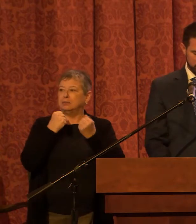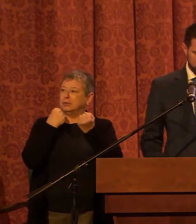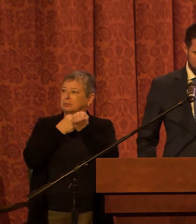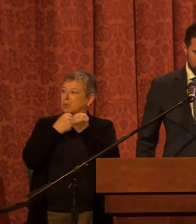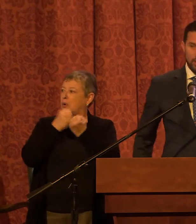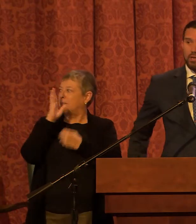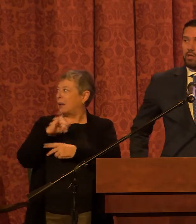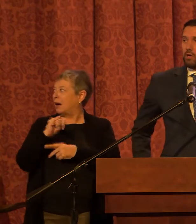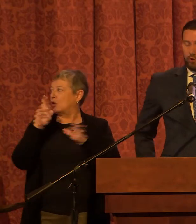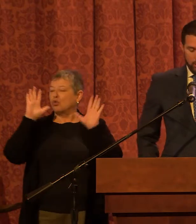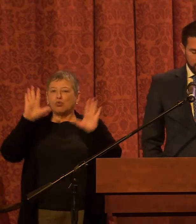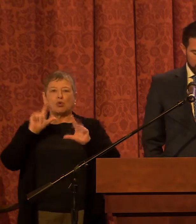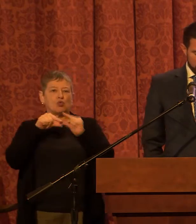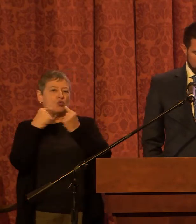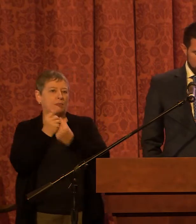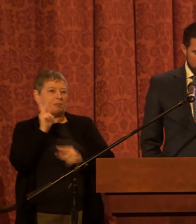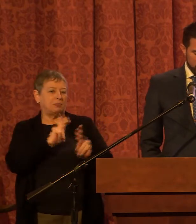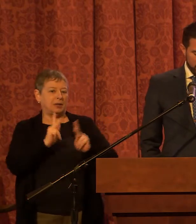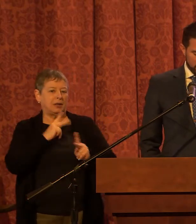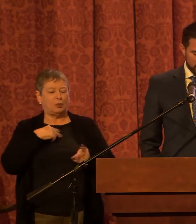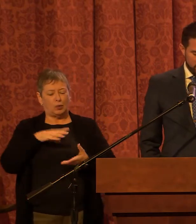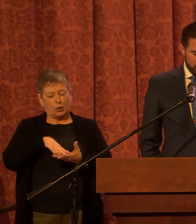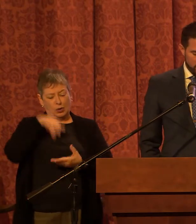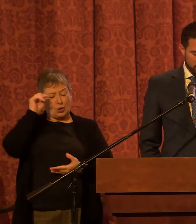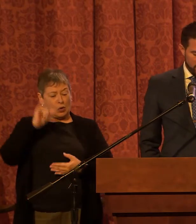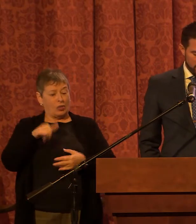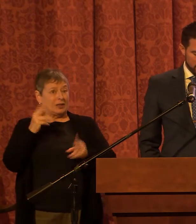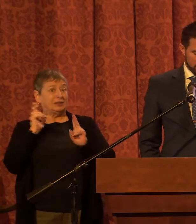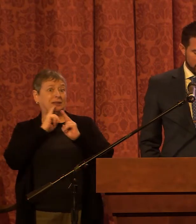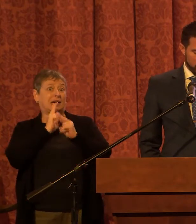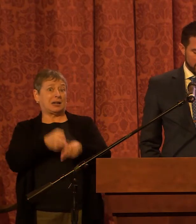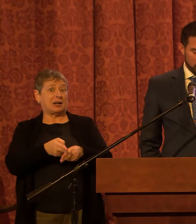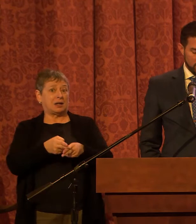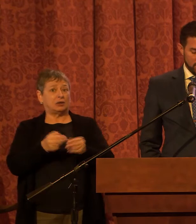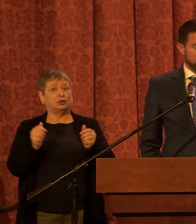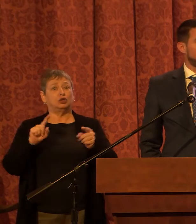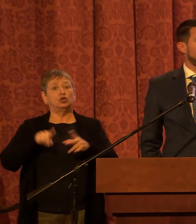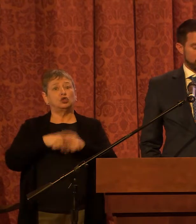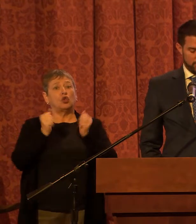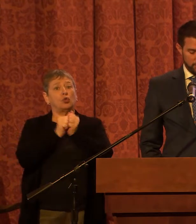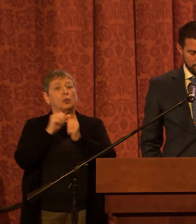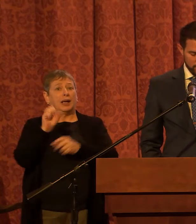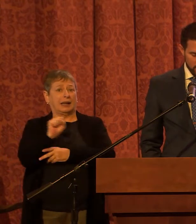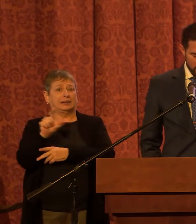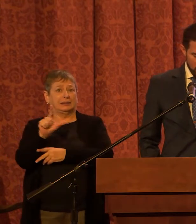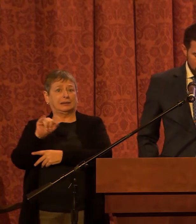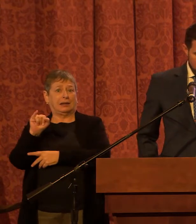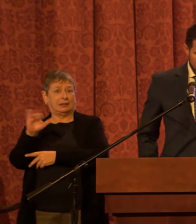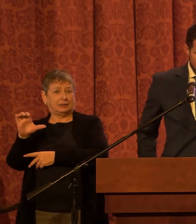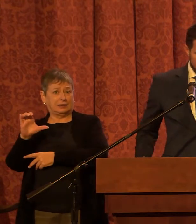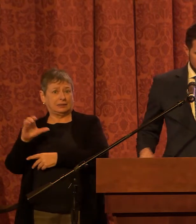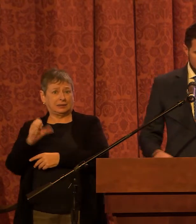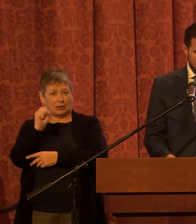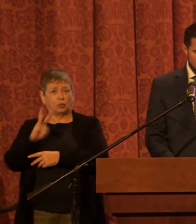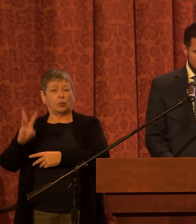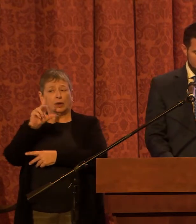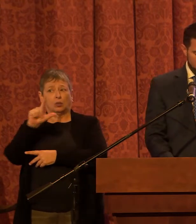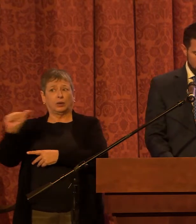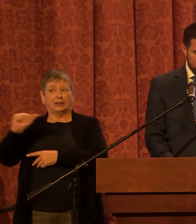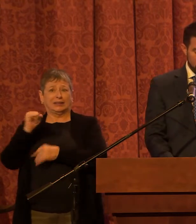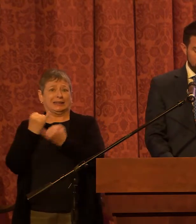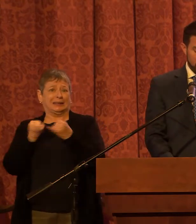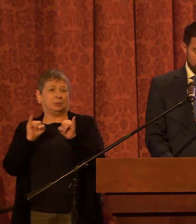of people. We learned this nomination was started with our Southwest Louisiana Independent Center and the